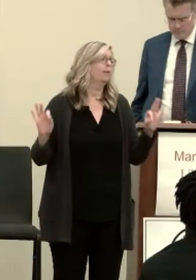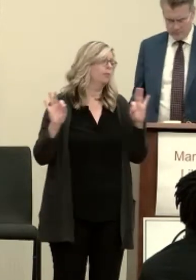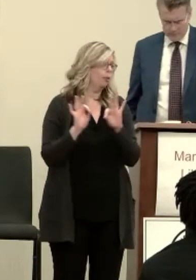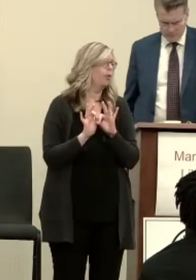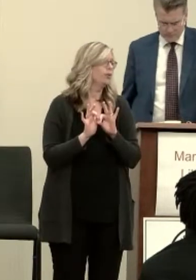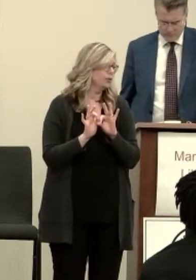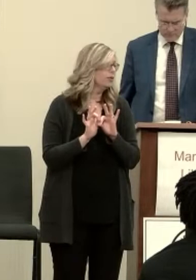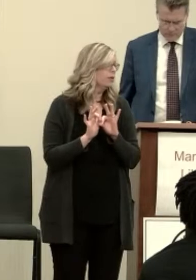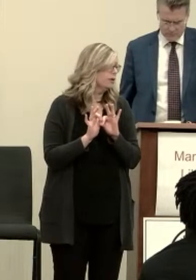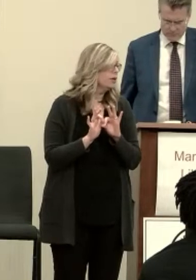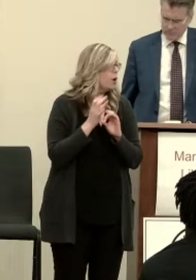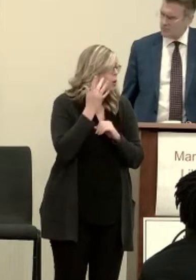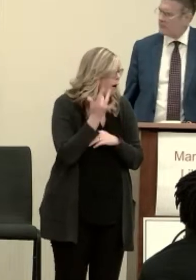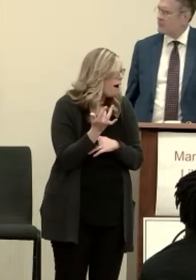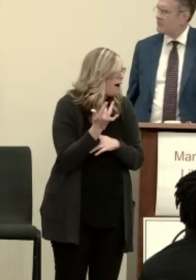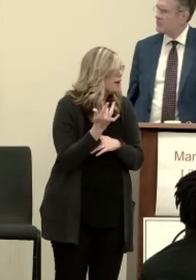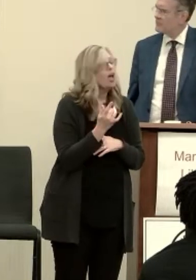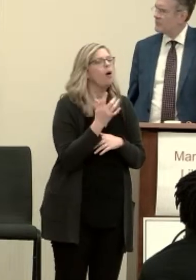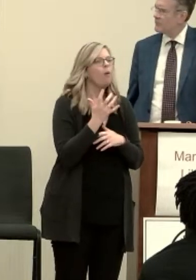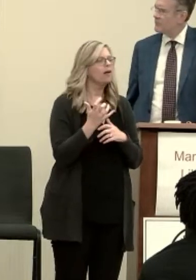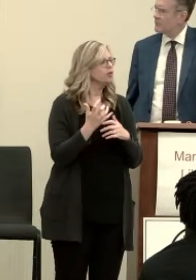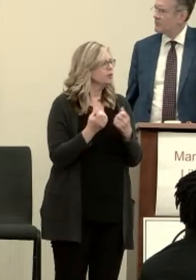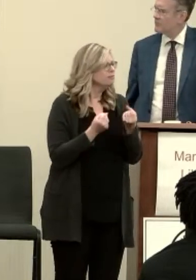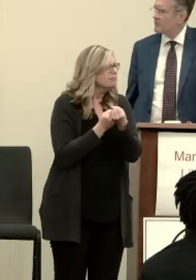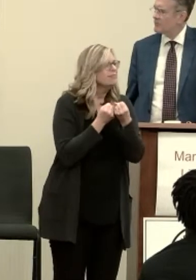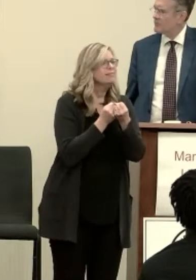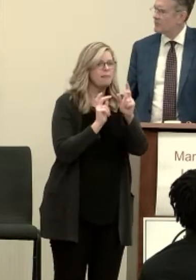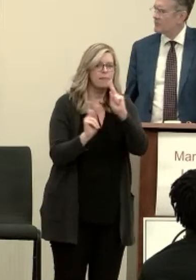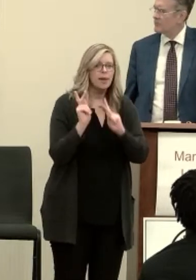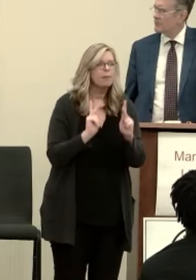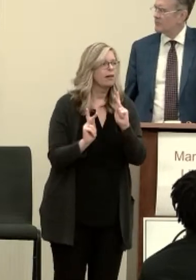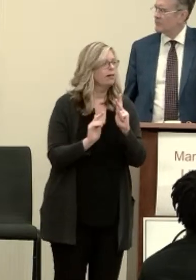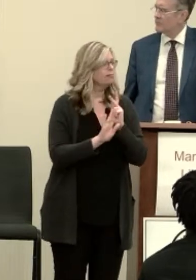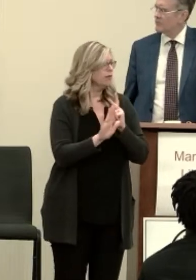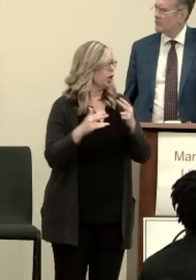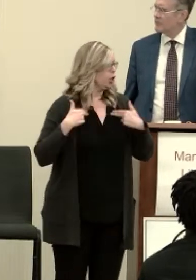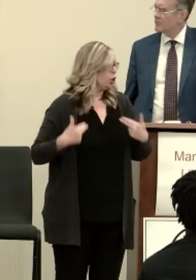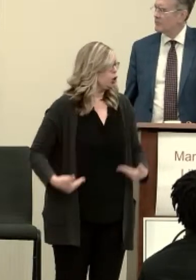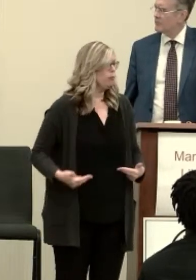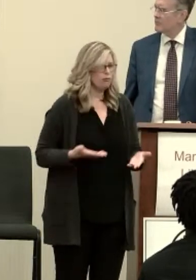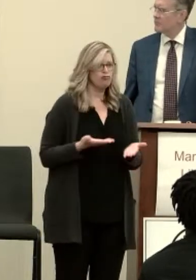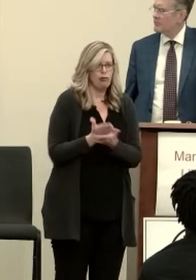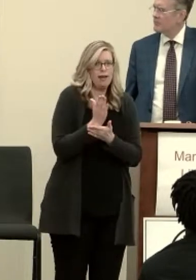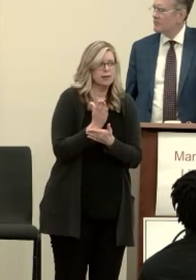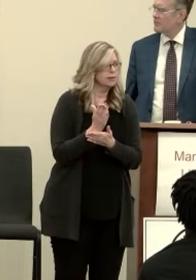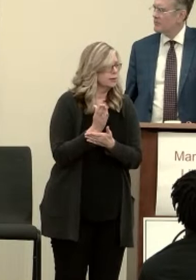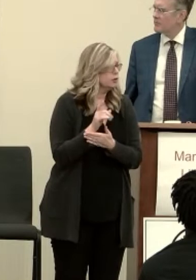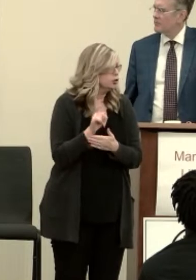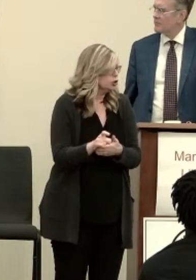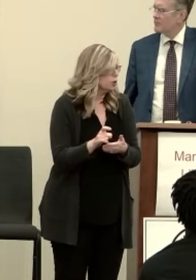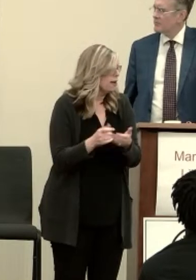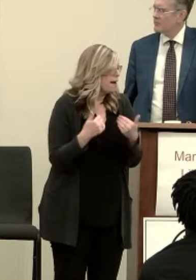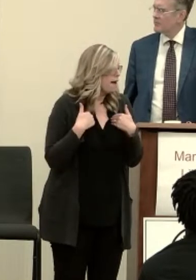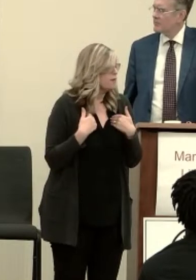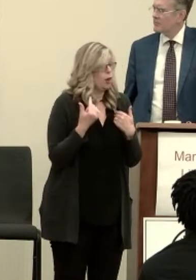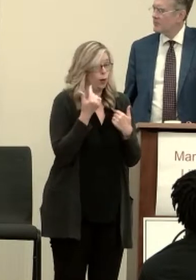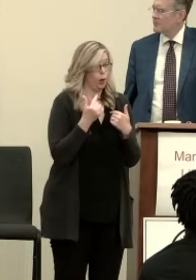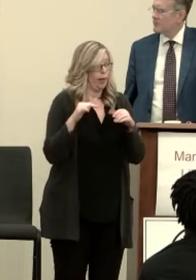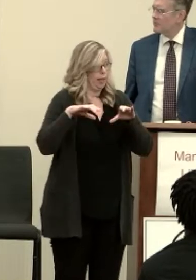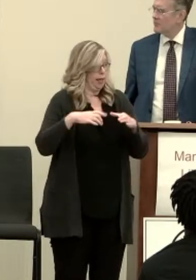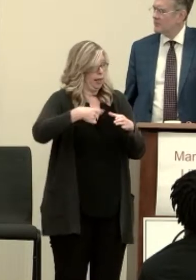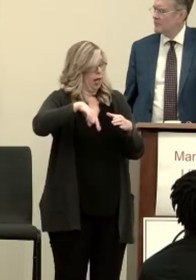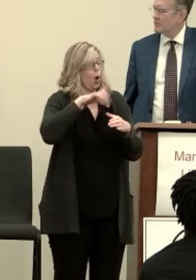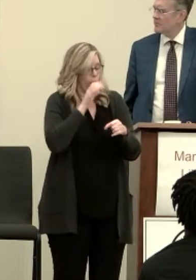for investing in people and the basic human rights that you're asking for. Green MLAs will work for this end.